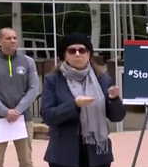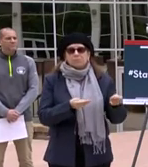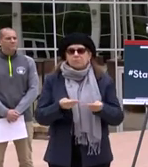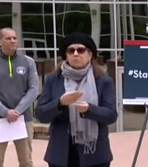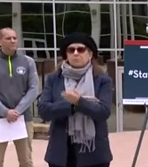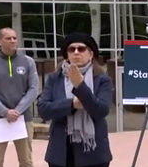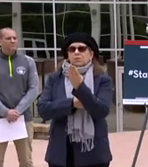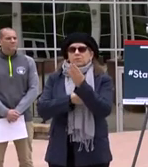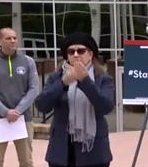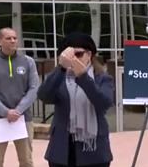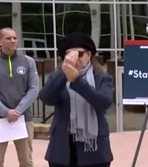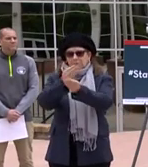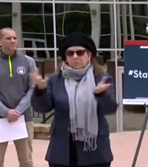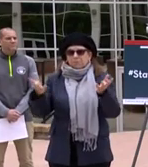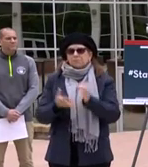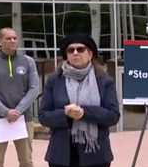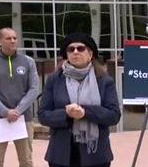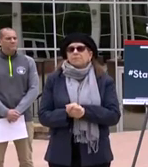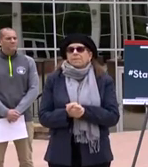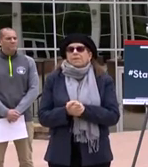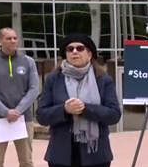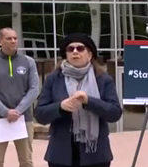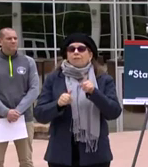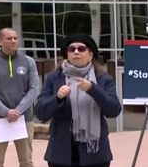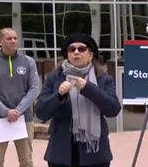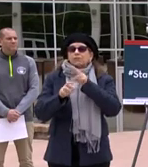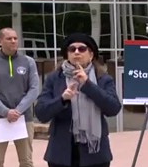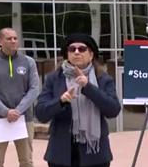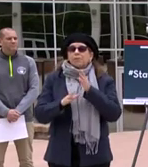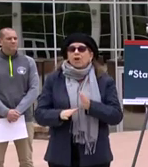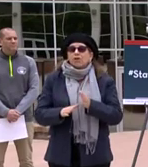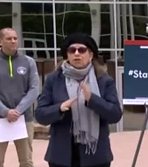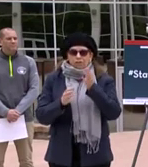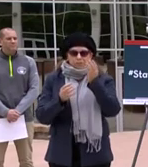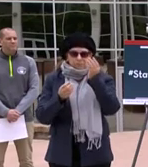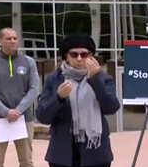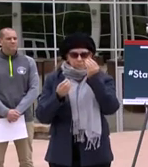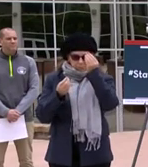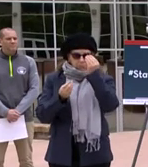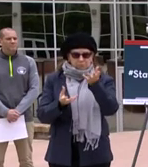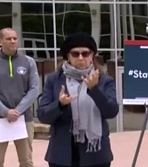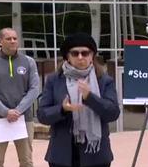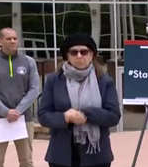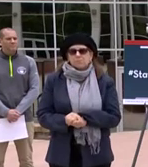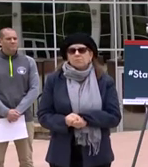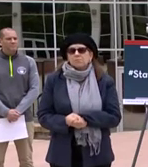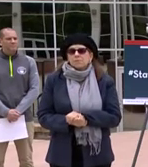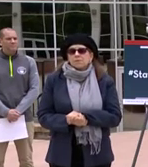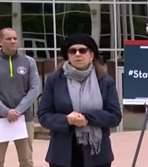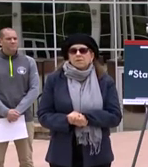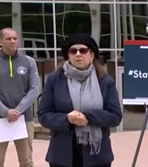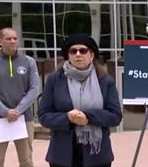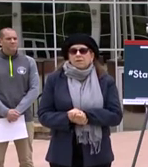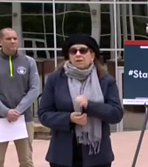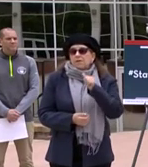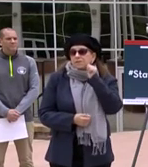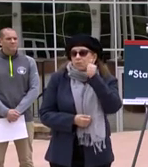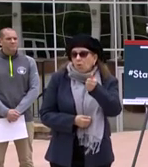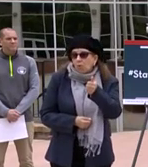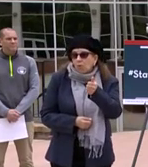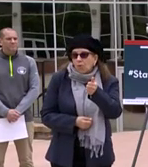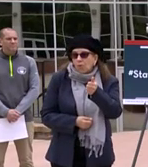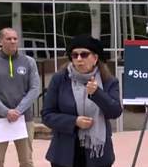first responder information. And then we will go to the entire sampling group tomorrow